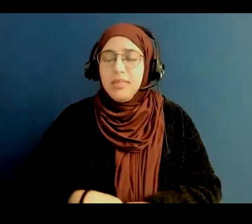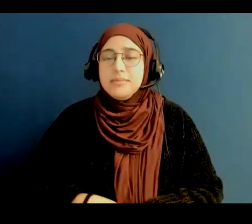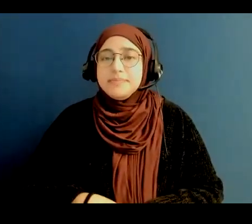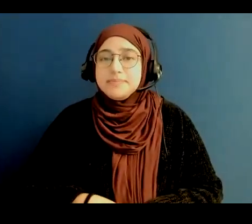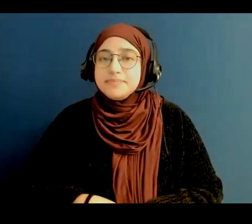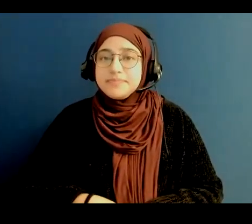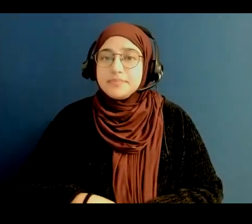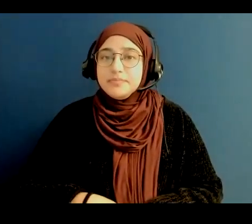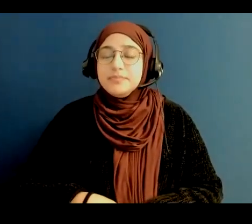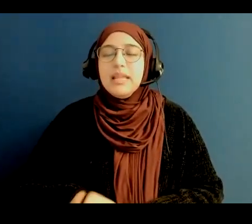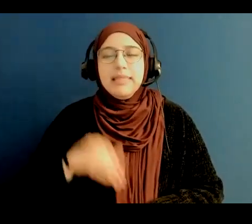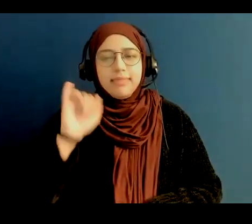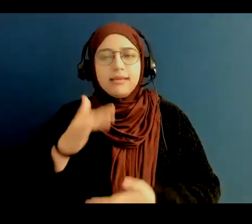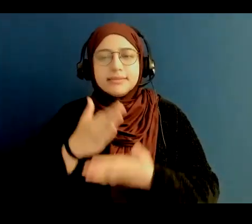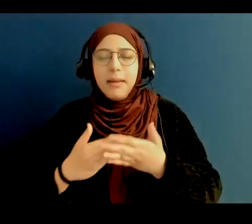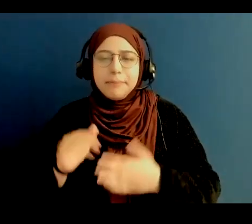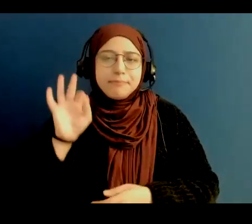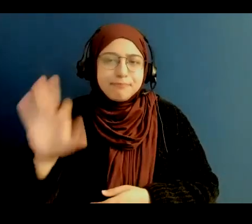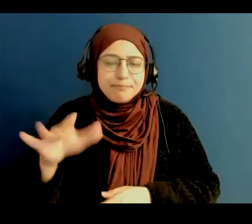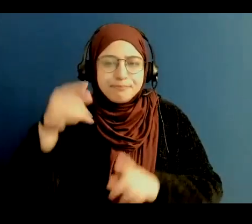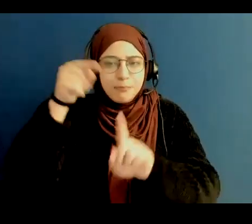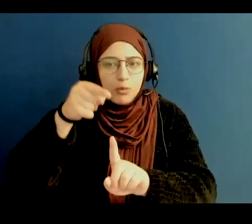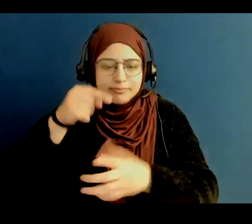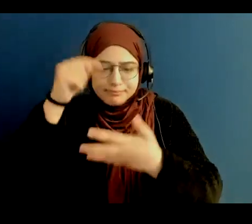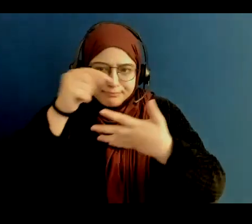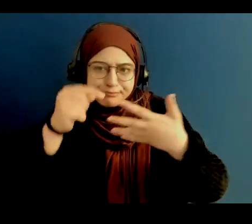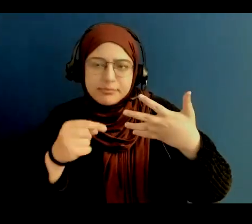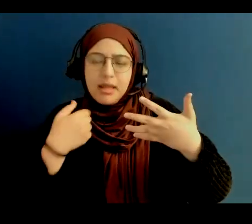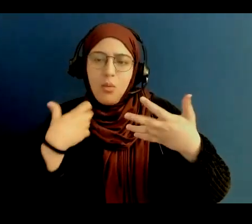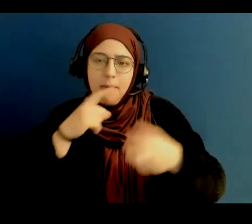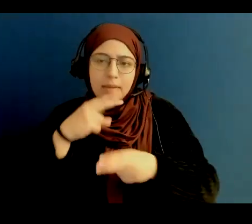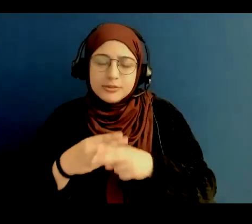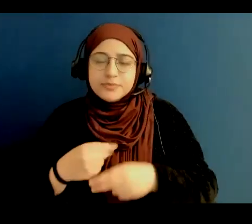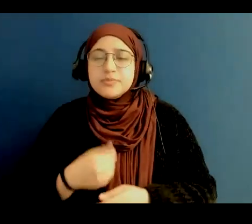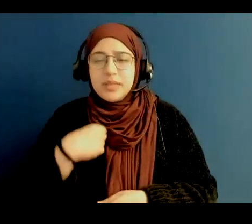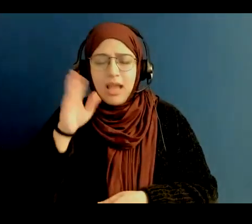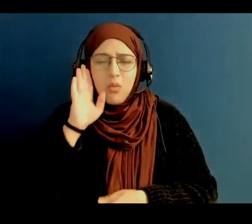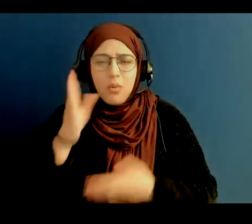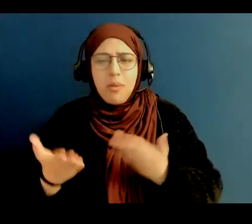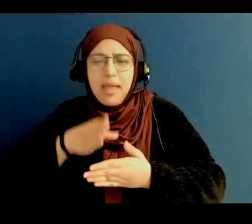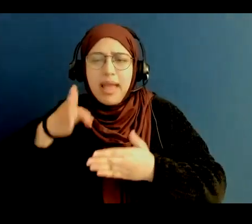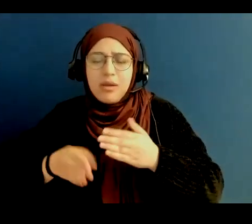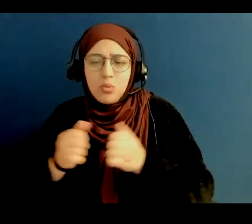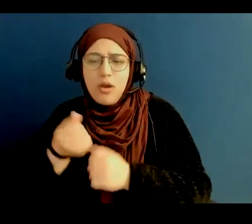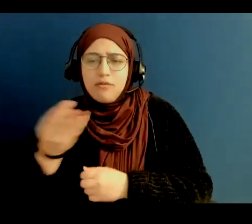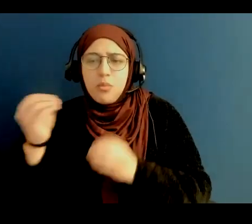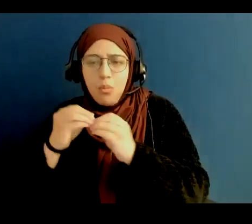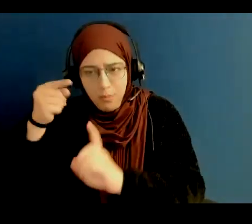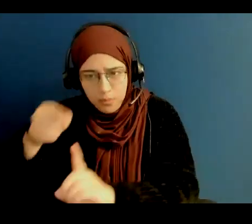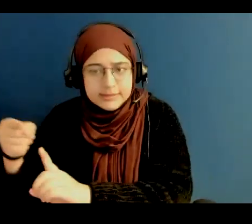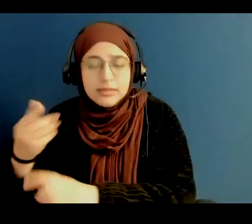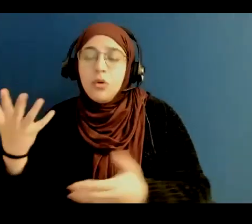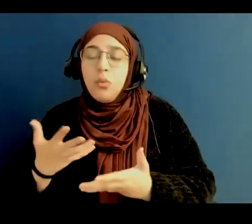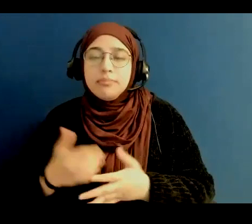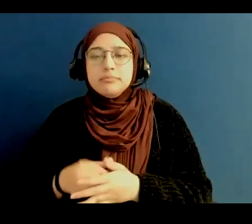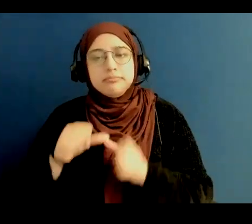So these are some of the points that I wanted to mention. Now, I'll probably end on a few more points, and that is maintaining a healthy